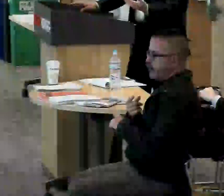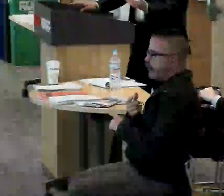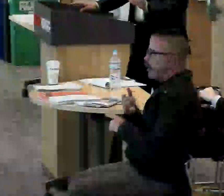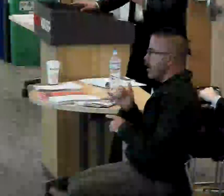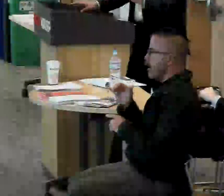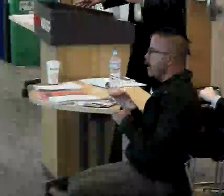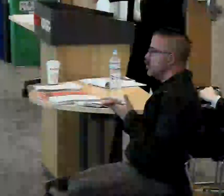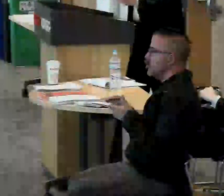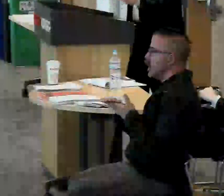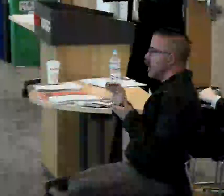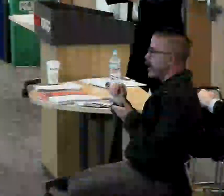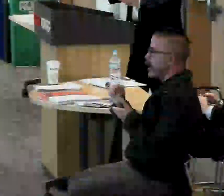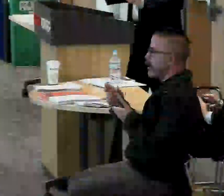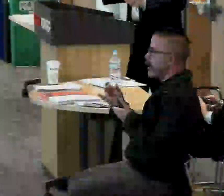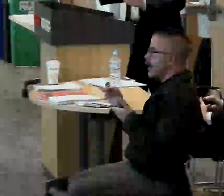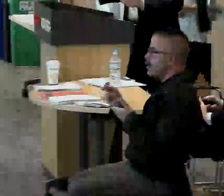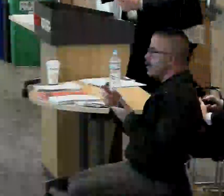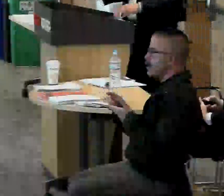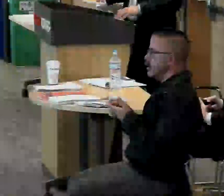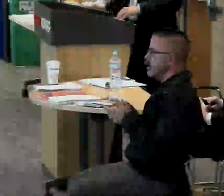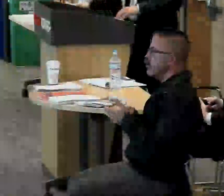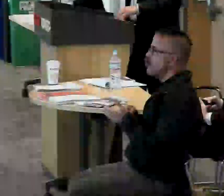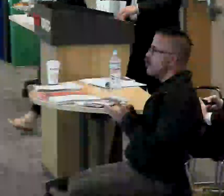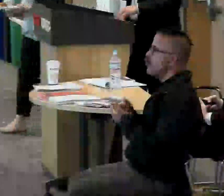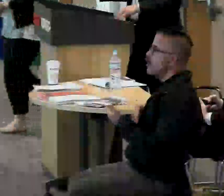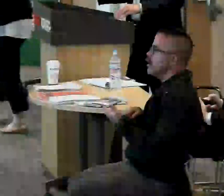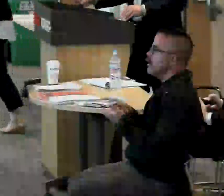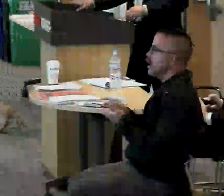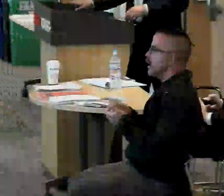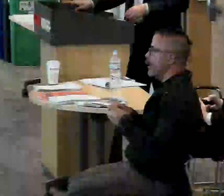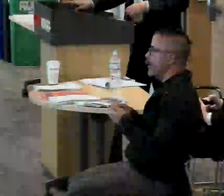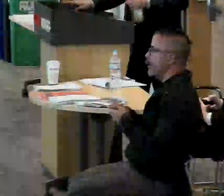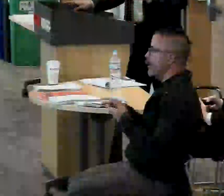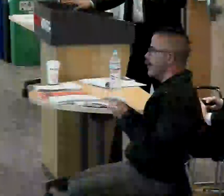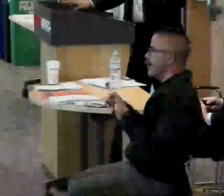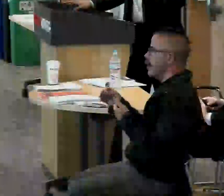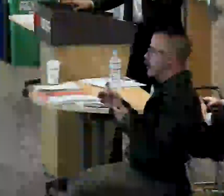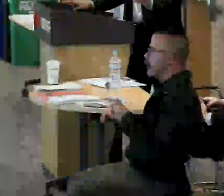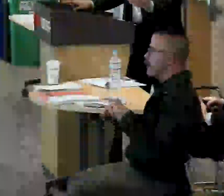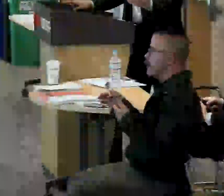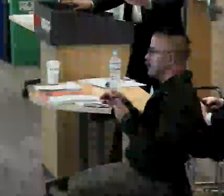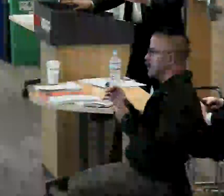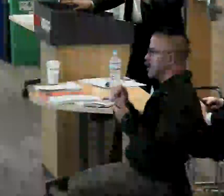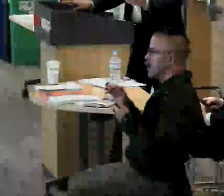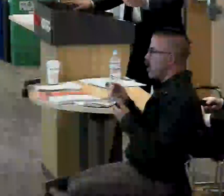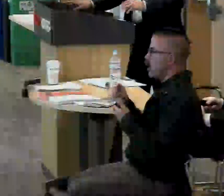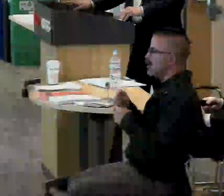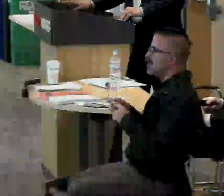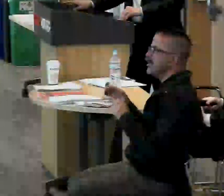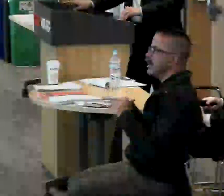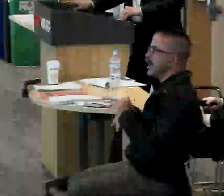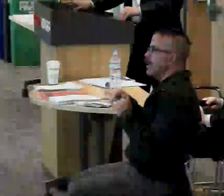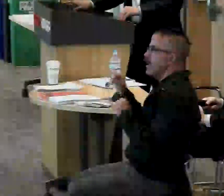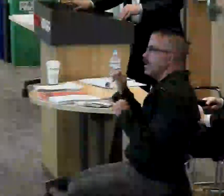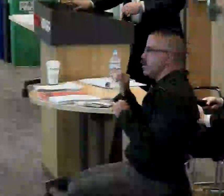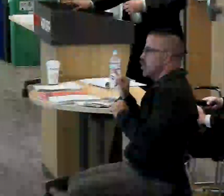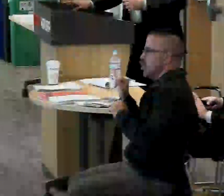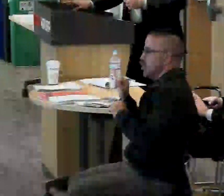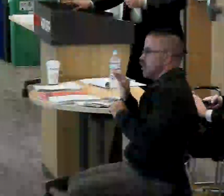prepaid cards, other types of services that may be outside the formal, insured bank and credit union